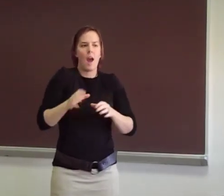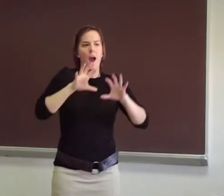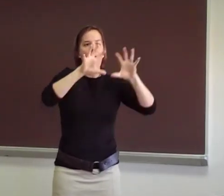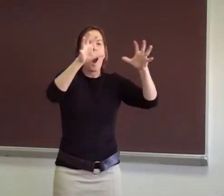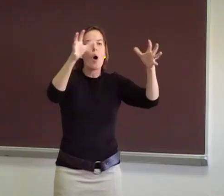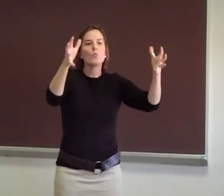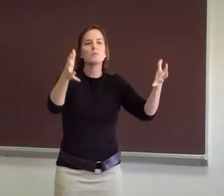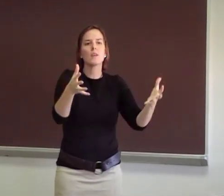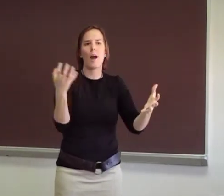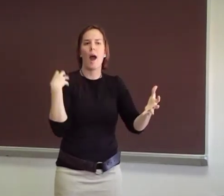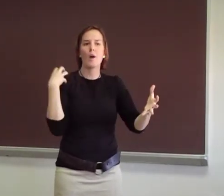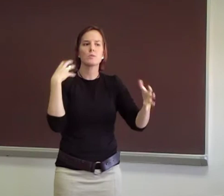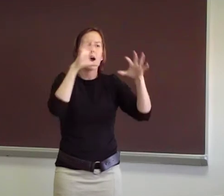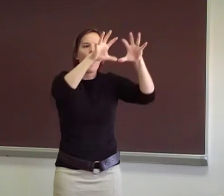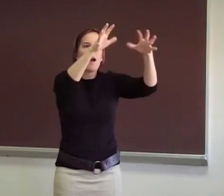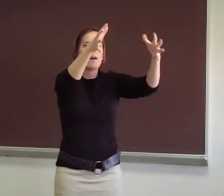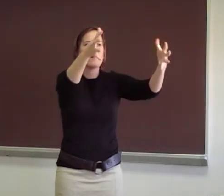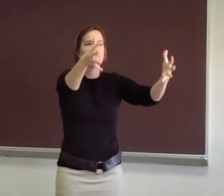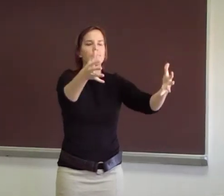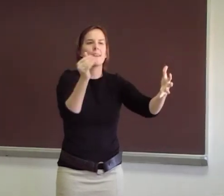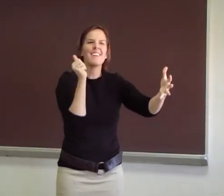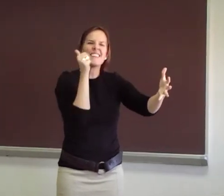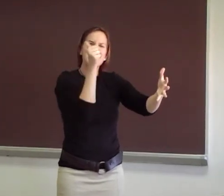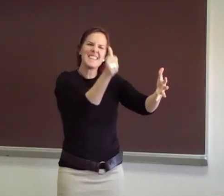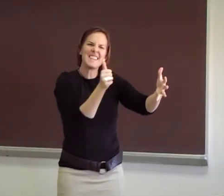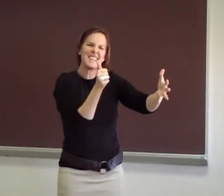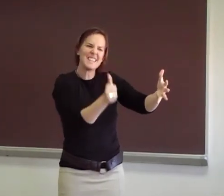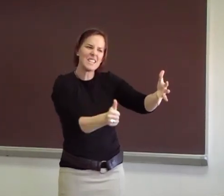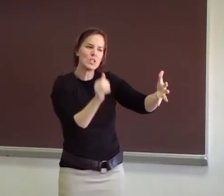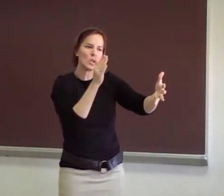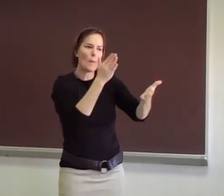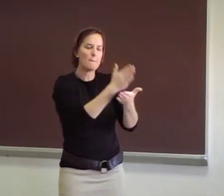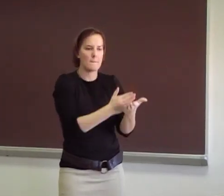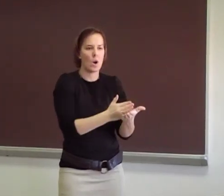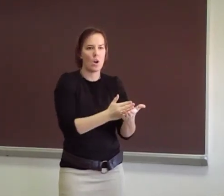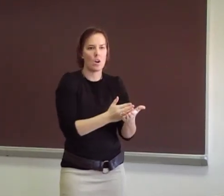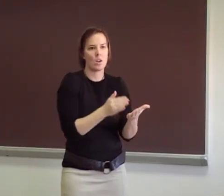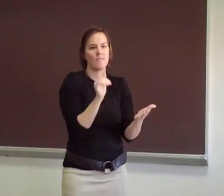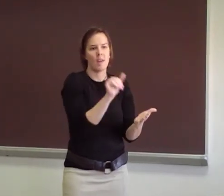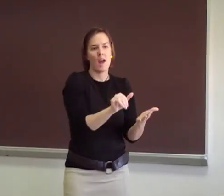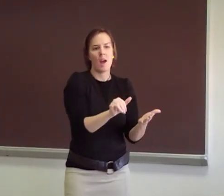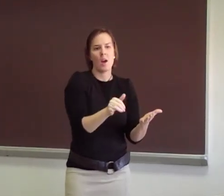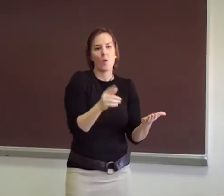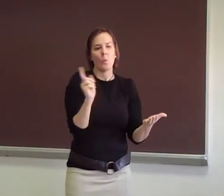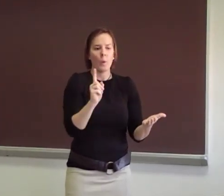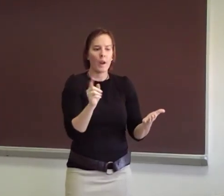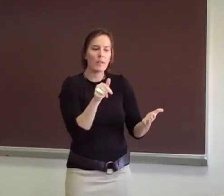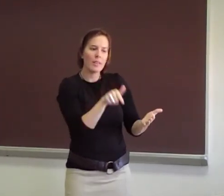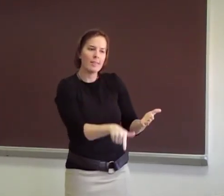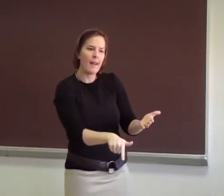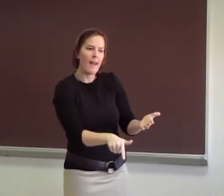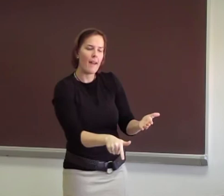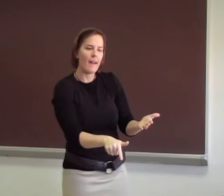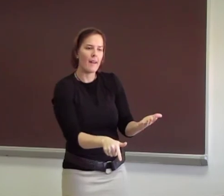each outside part of it, like where the outside leg is. We maybe mark 4 or 5 places where that